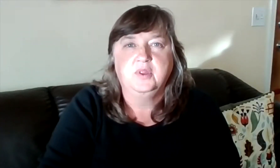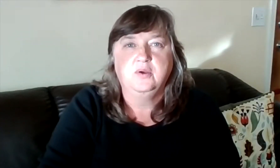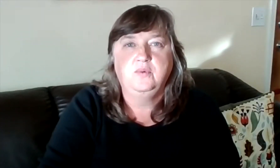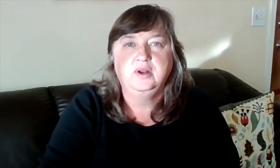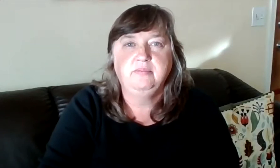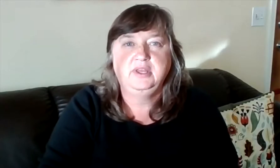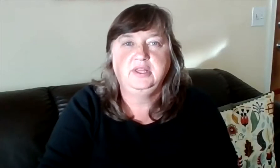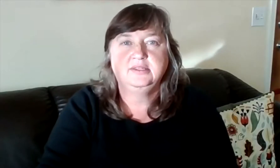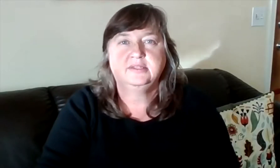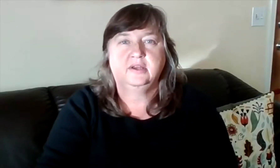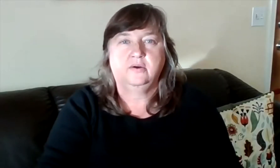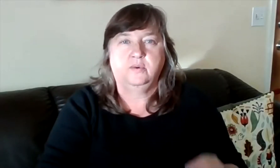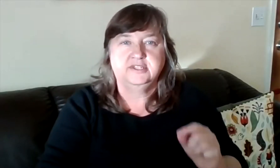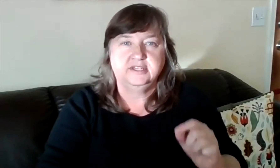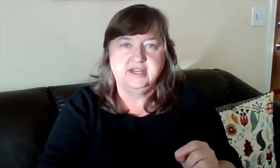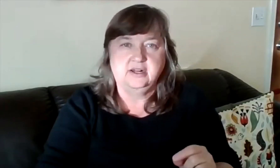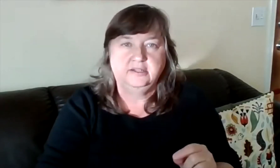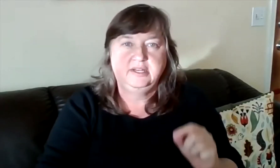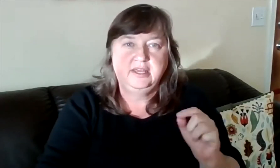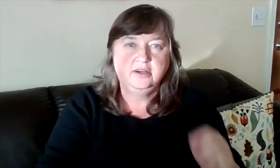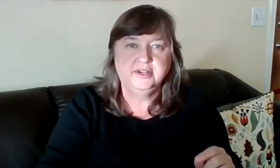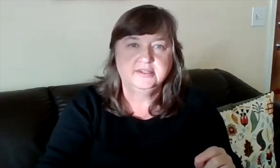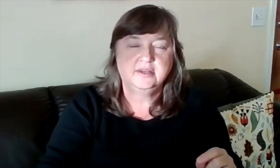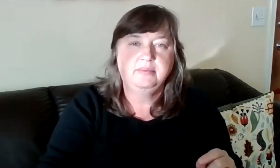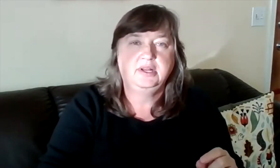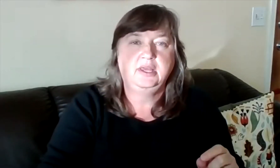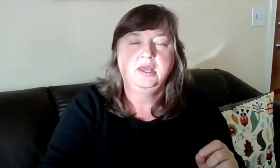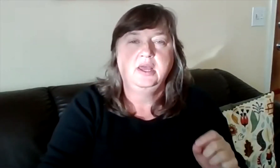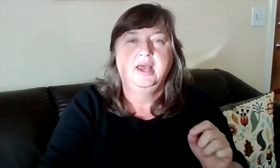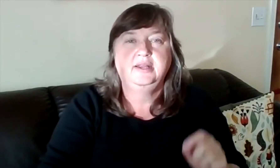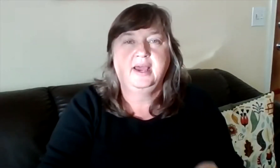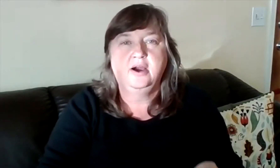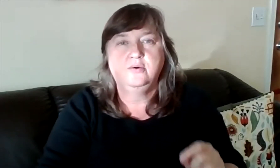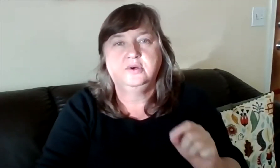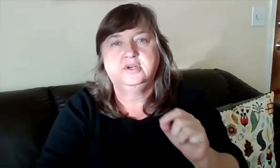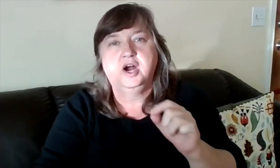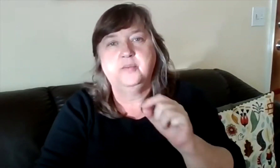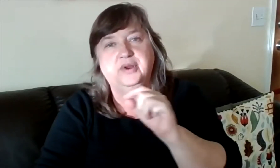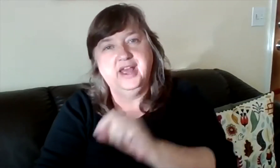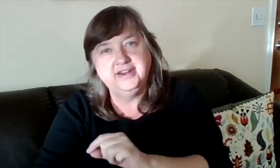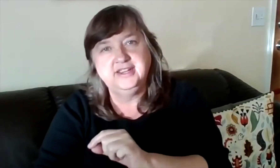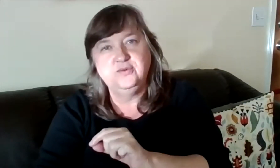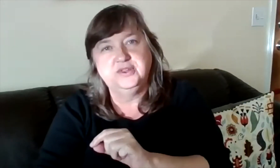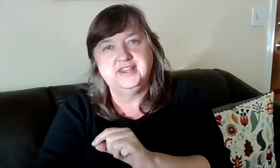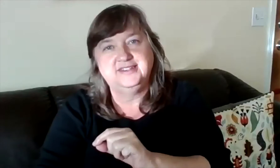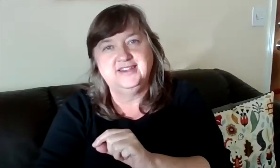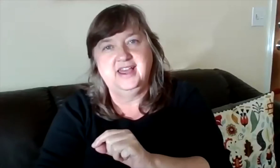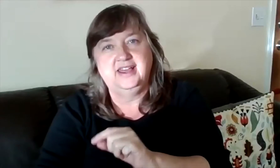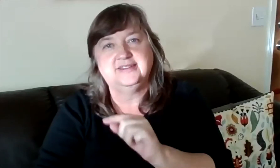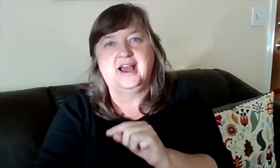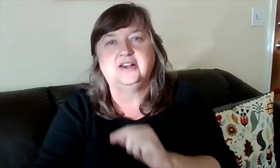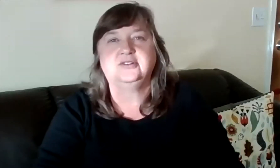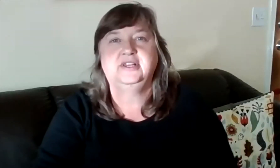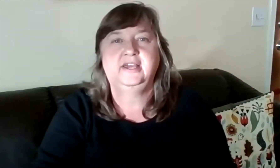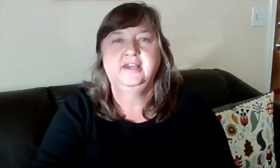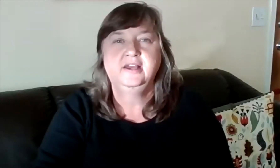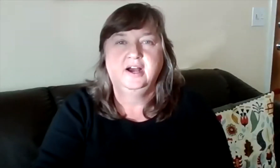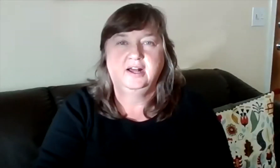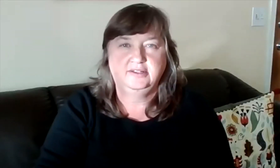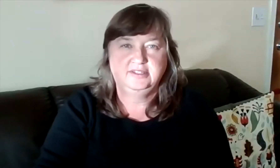what it means or what's entailed in hearing somebody and how comprehending what they say is actually a little